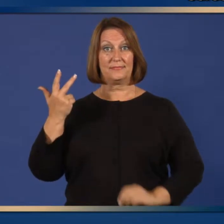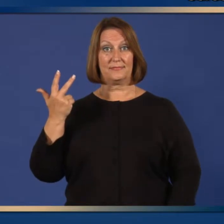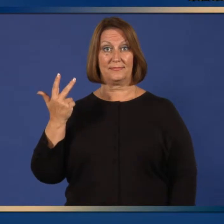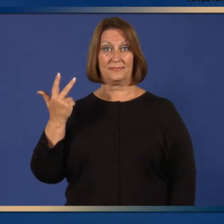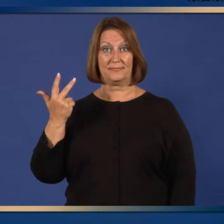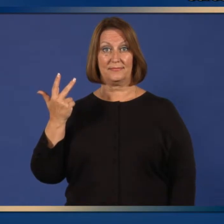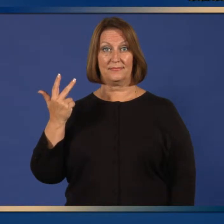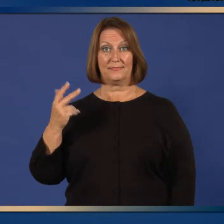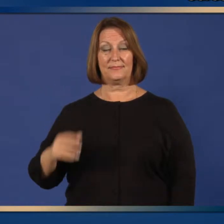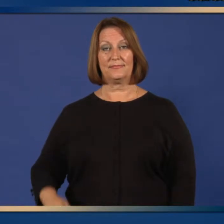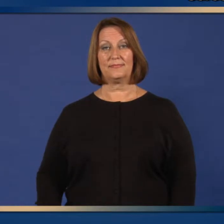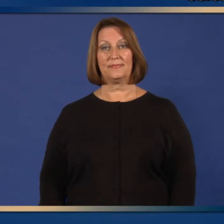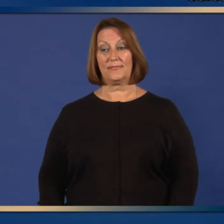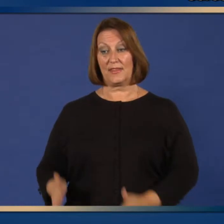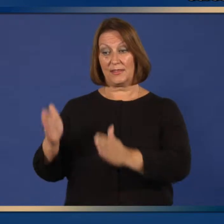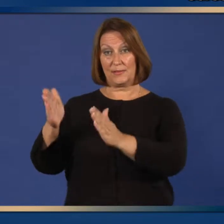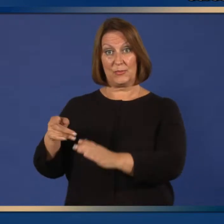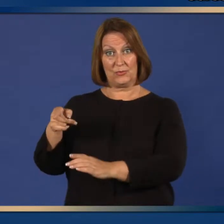Three,